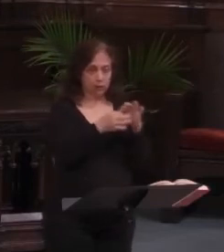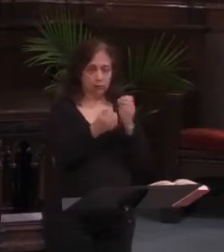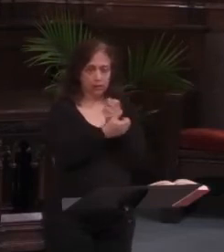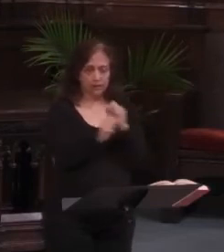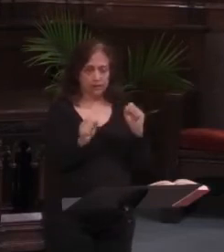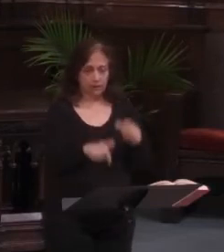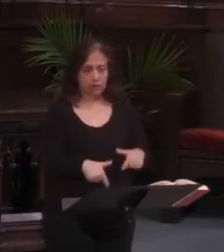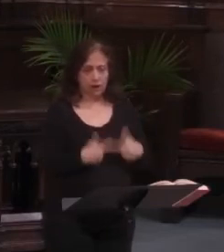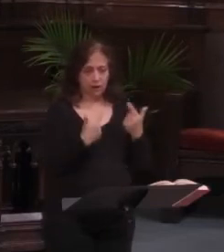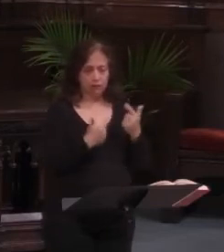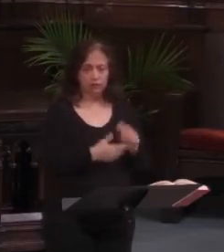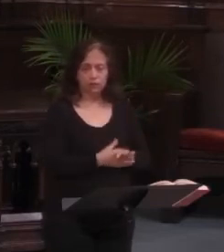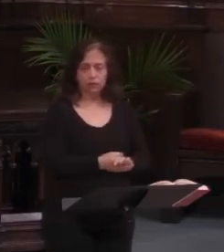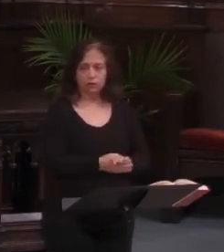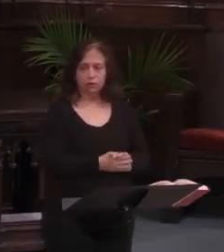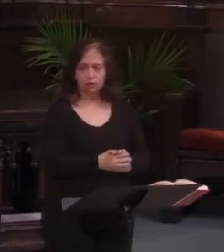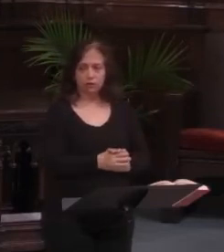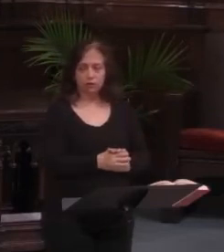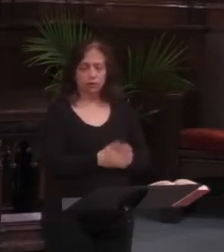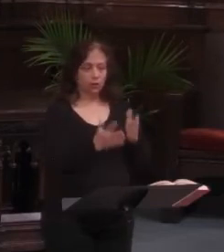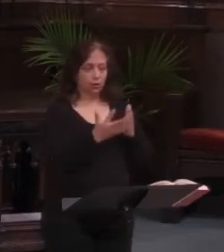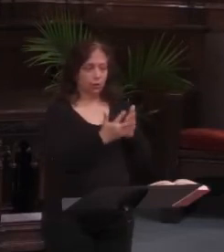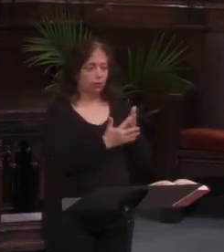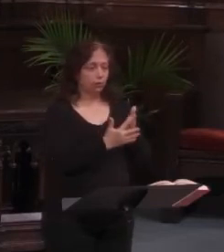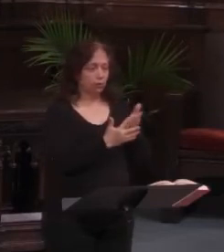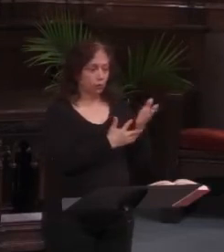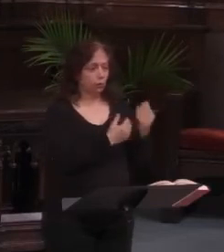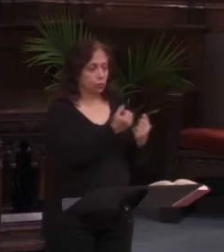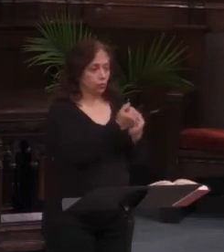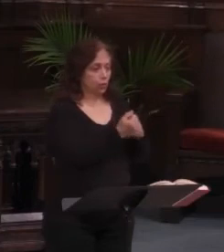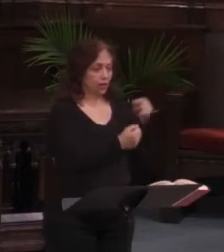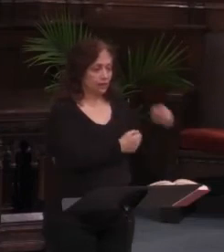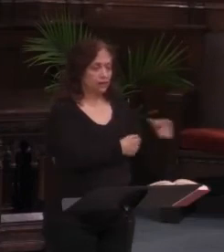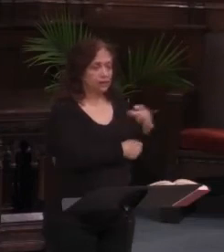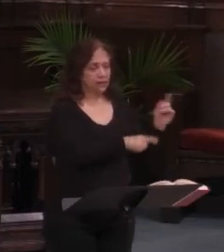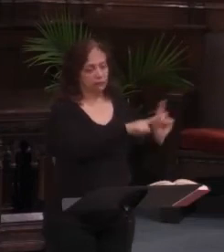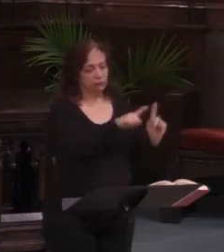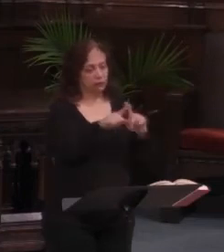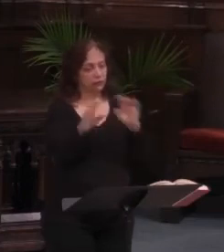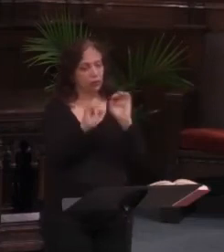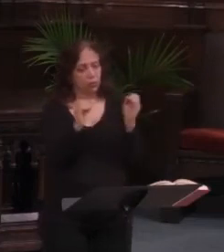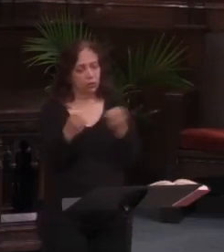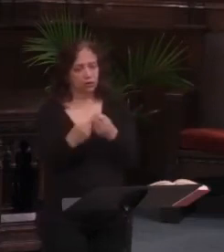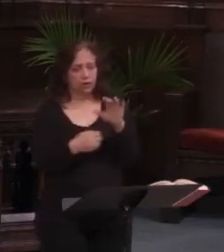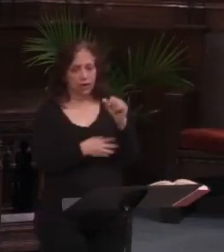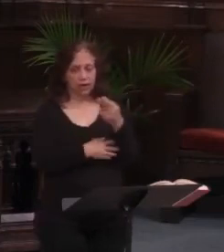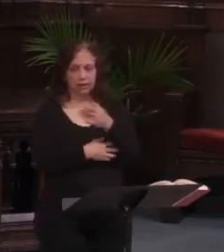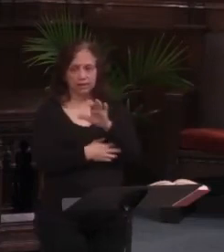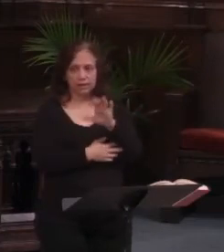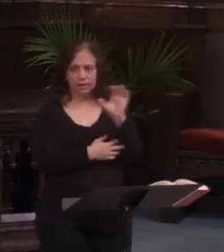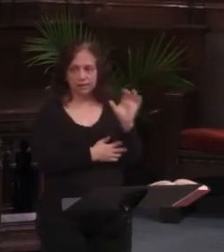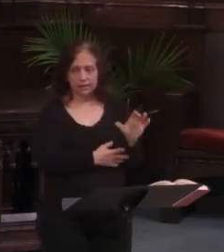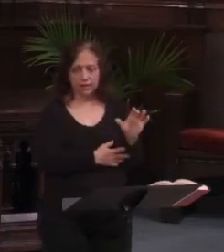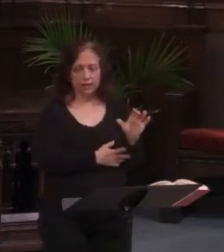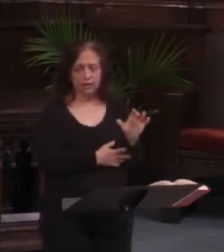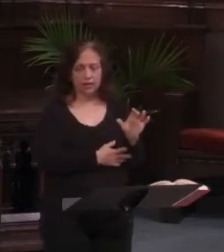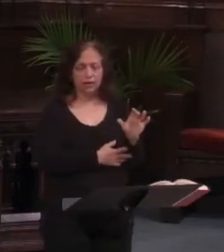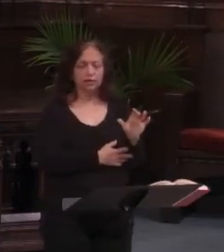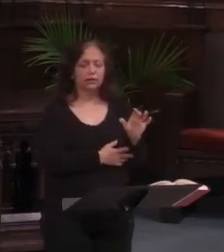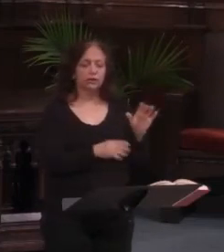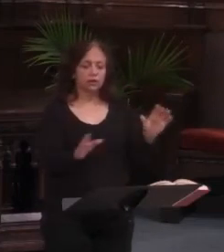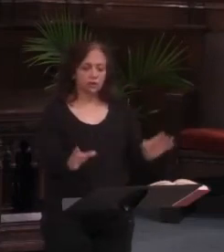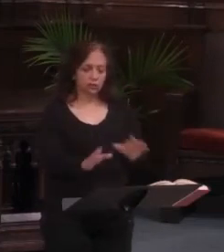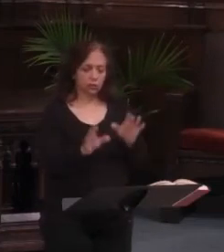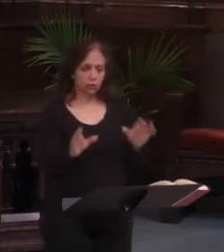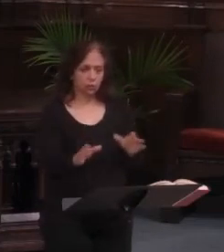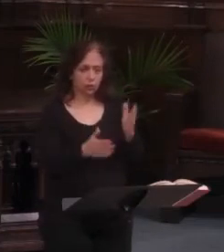save lives. Through supporting this and other organizations and agencies, AHCC is